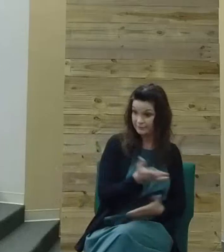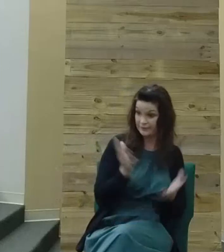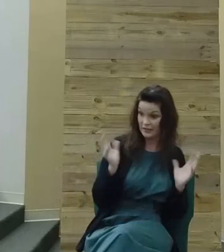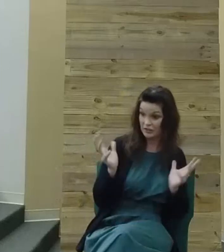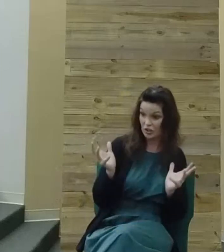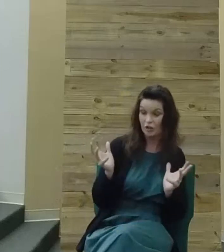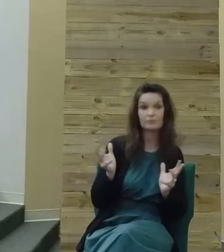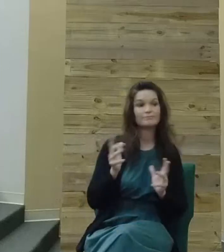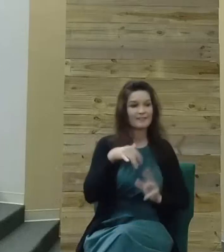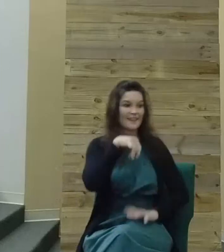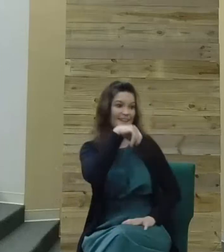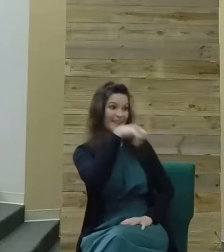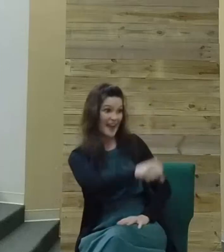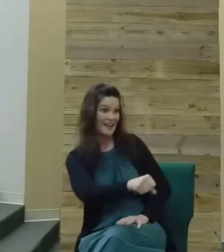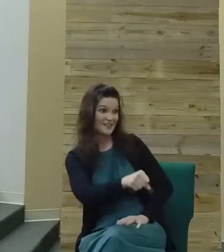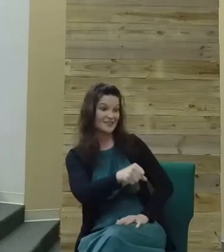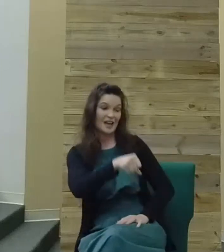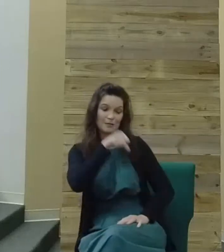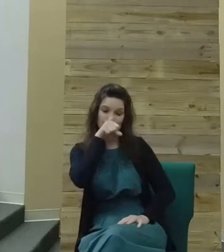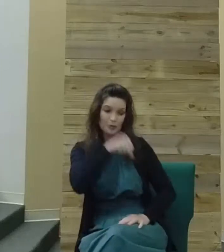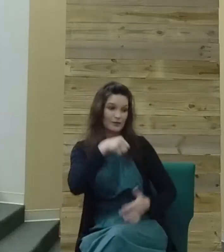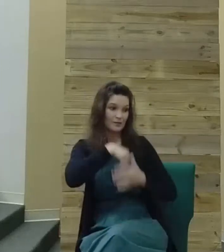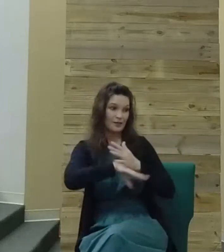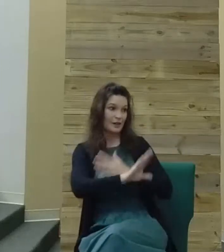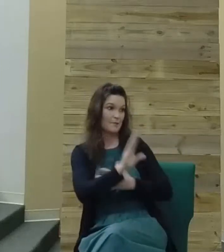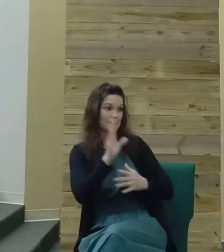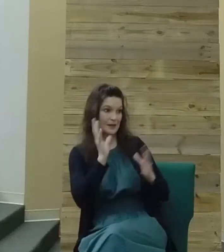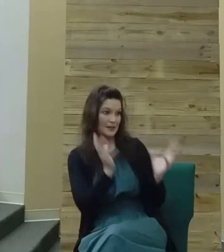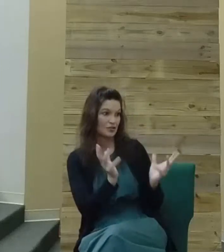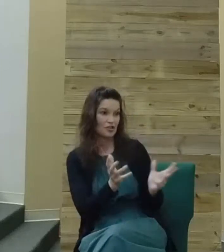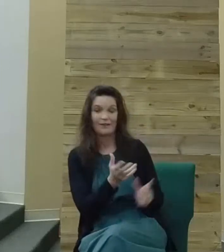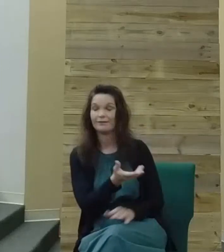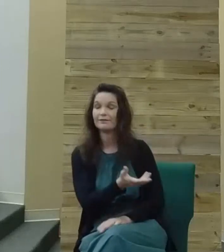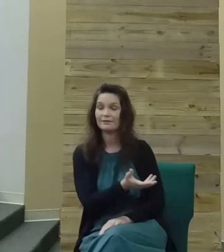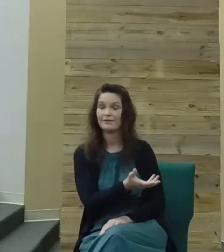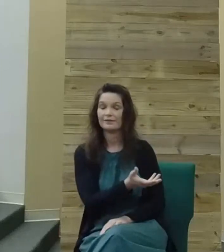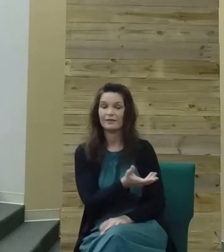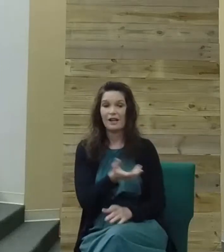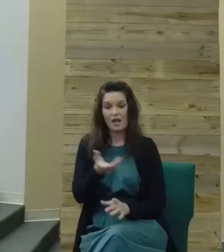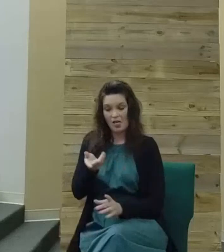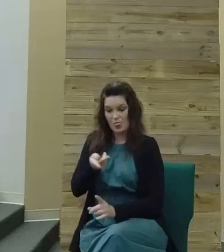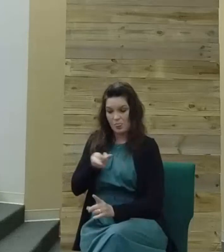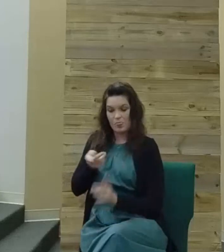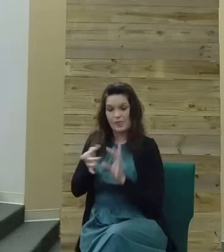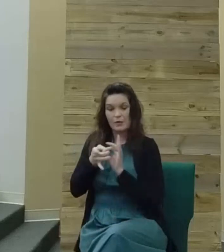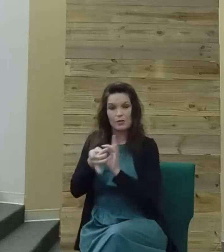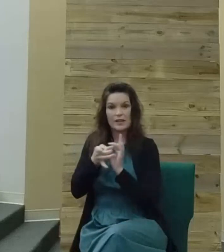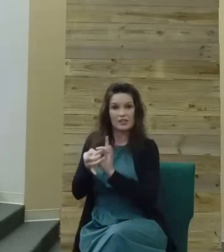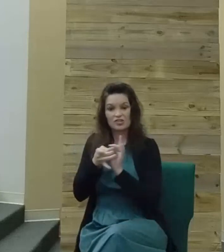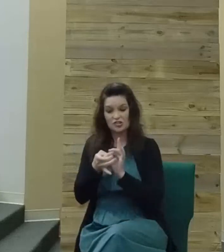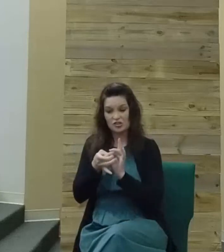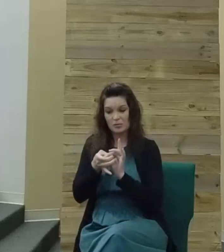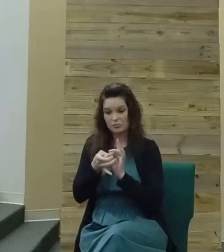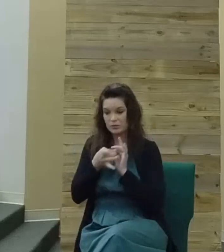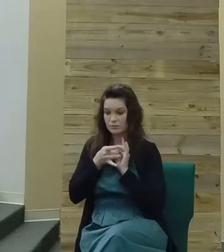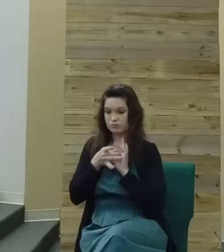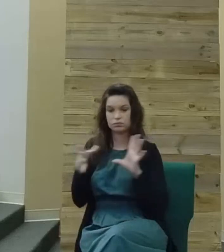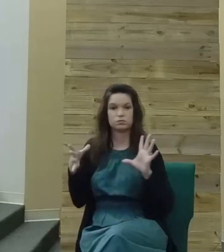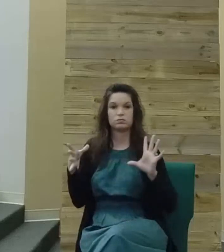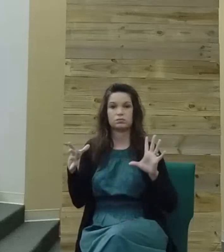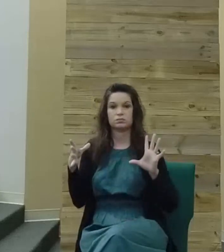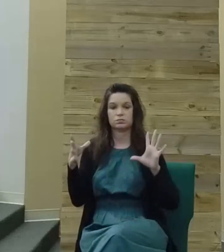said, "Absolutely, I would love to come in and talk." Their relationship was